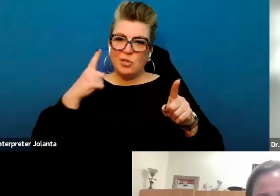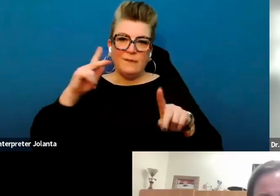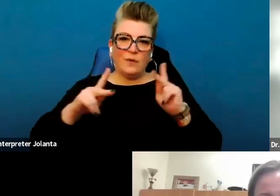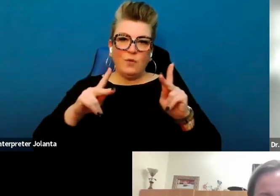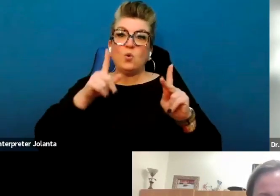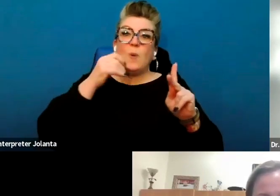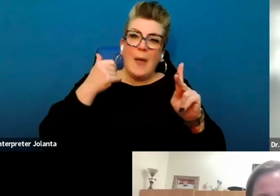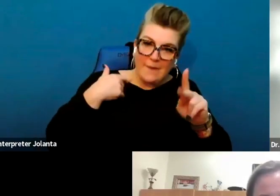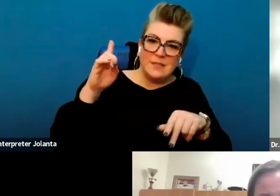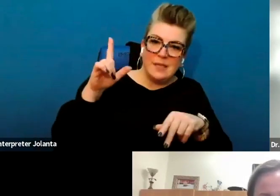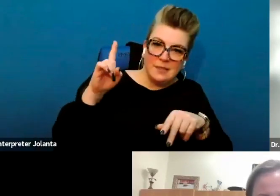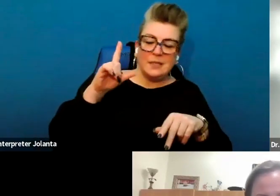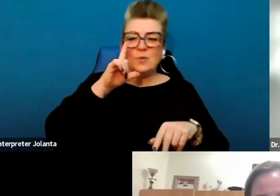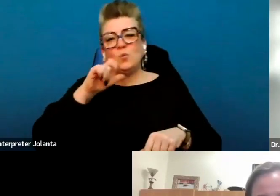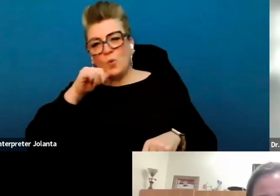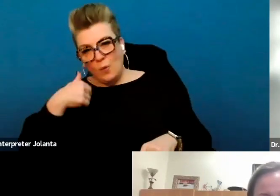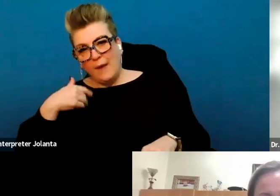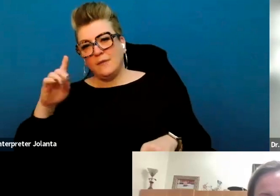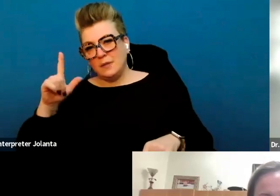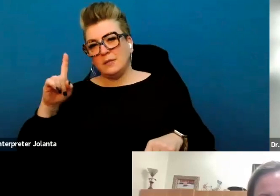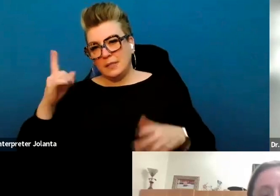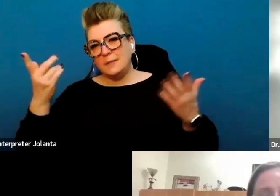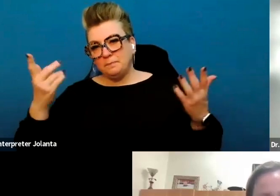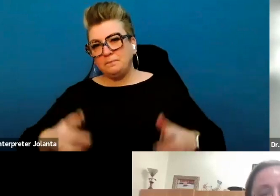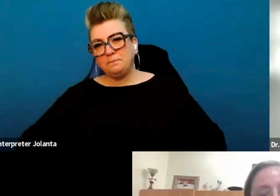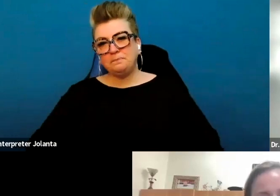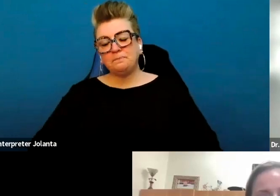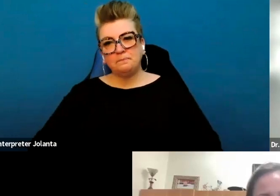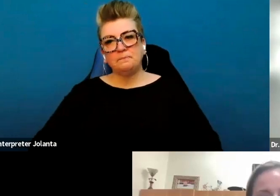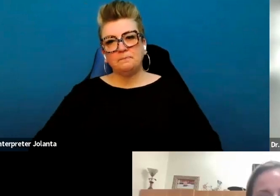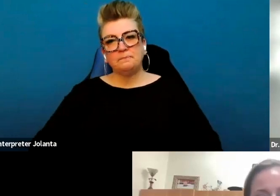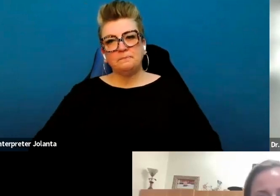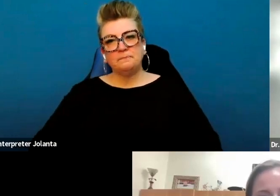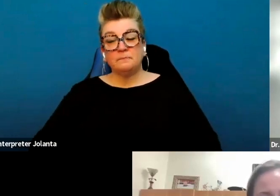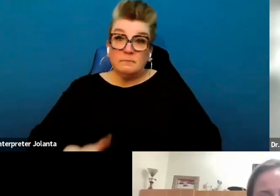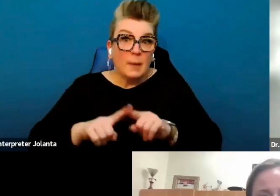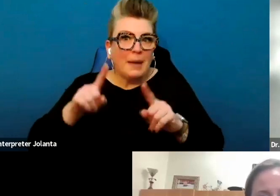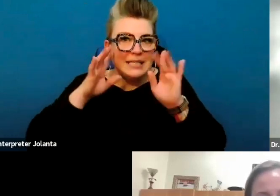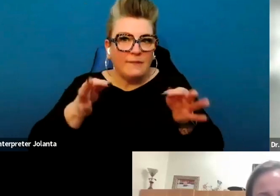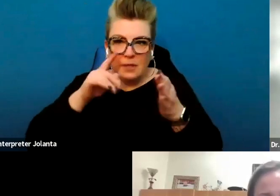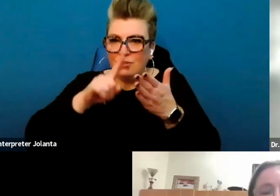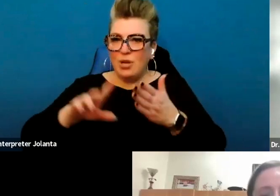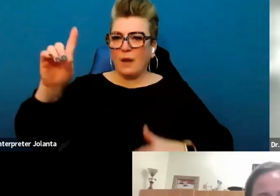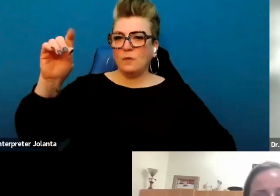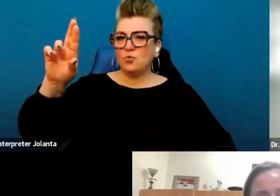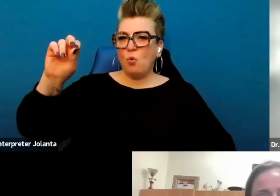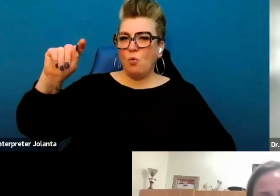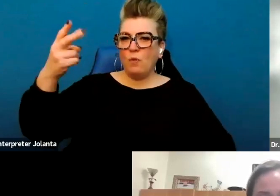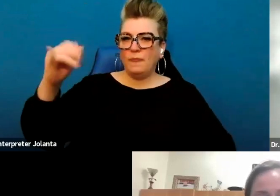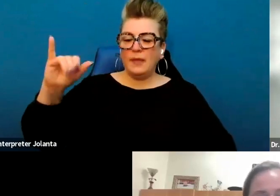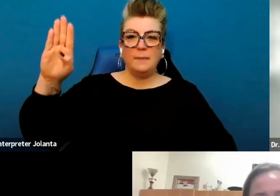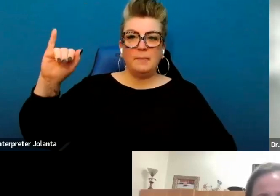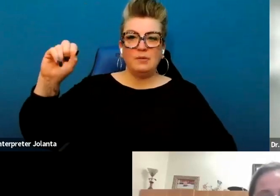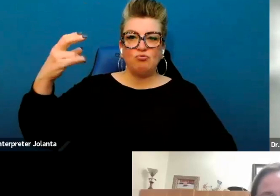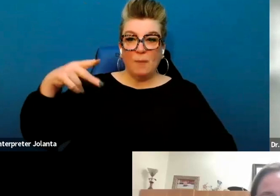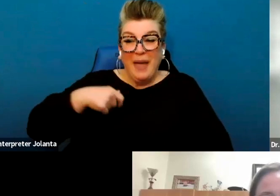without um, uh, language disorders. But check out Dorothy Bishop's work. I think she has a recent